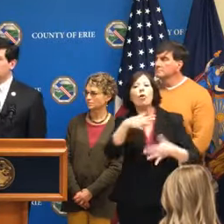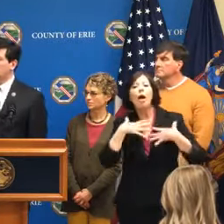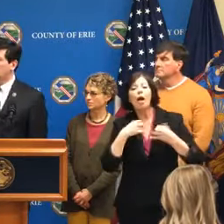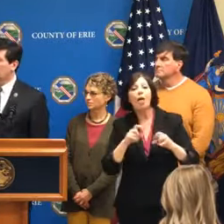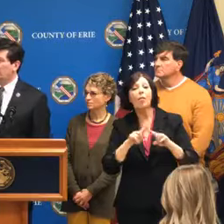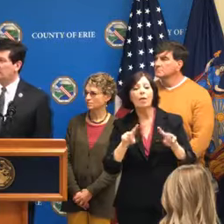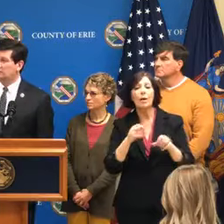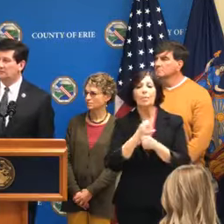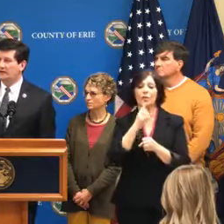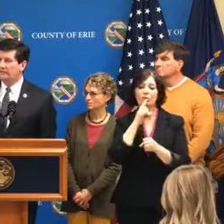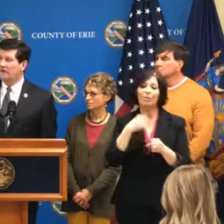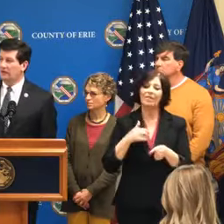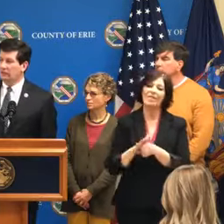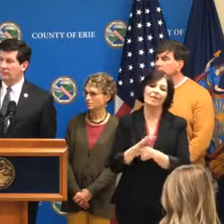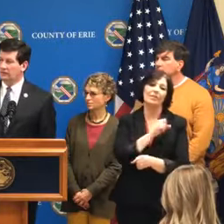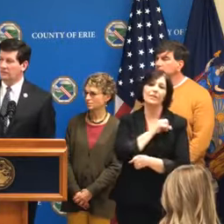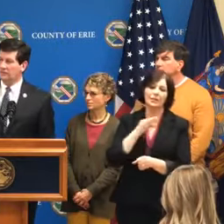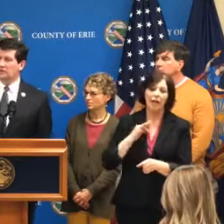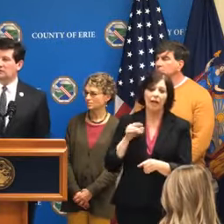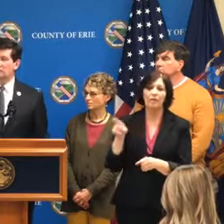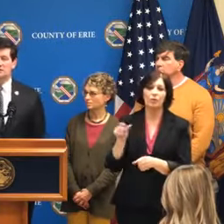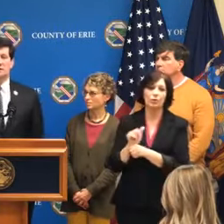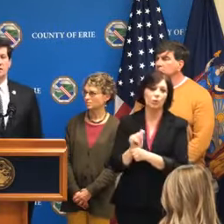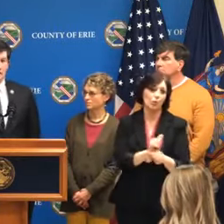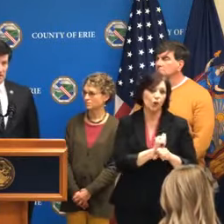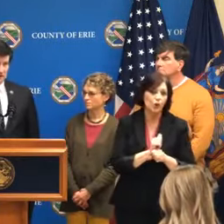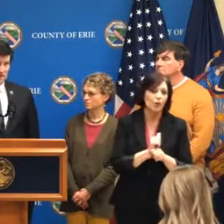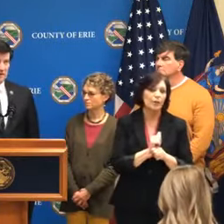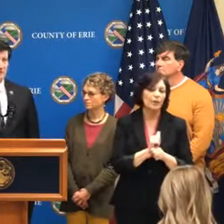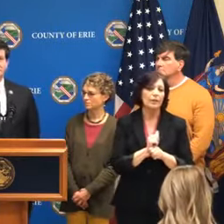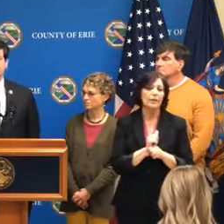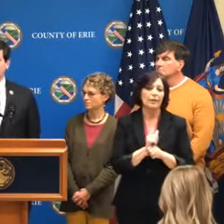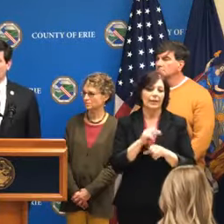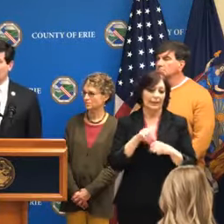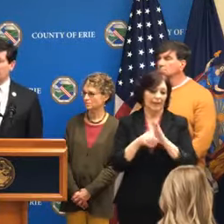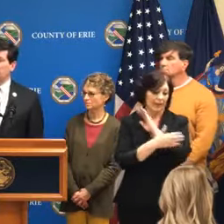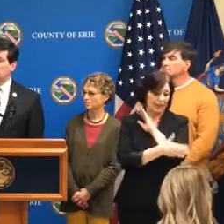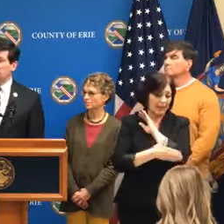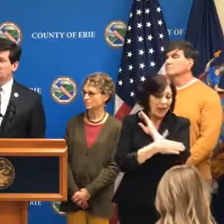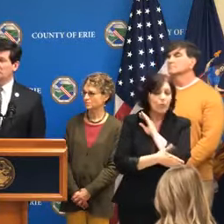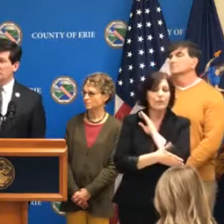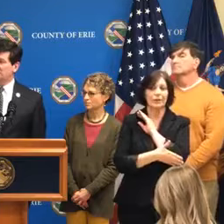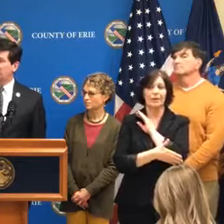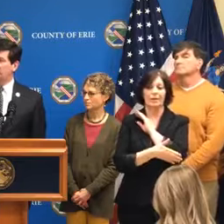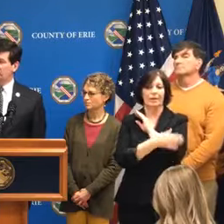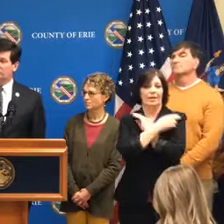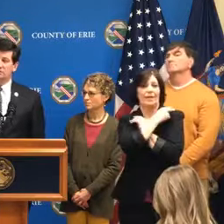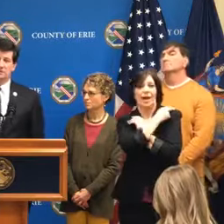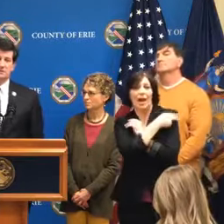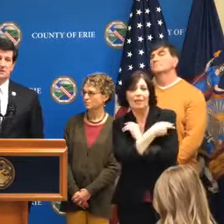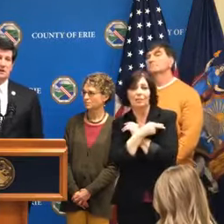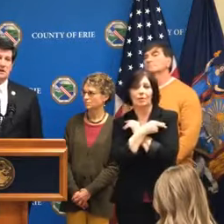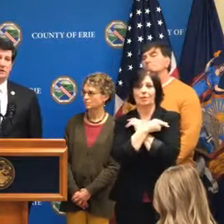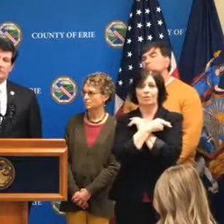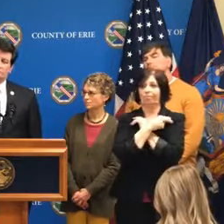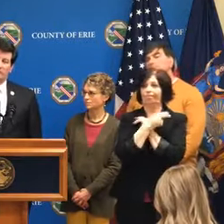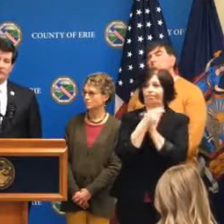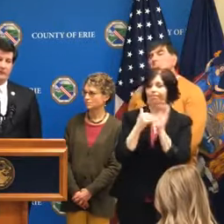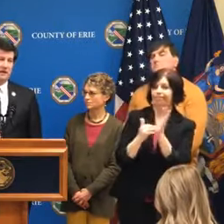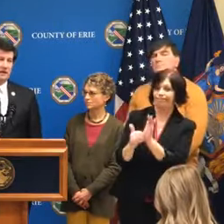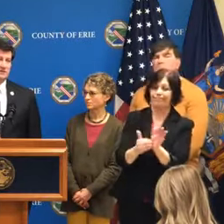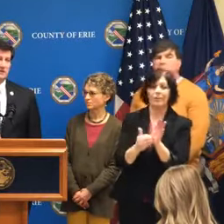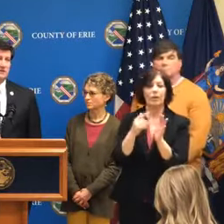also ensuring we have adequate staff of public health care workers in our county, healthcare workers in our hospital and other units, because